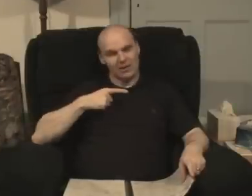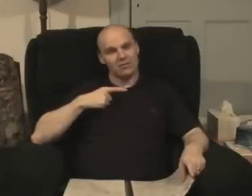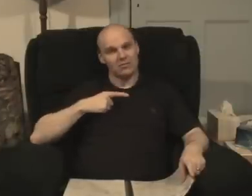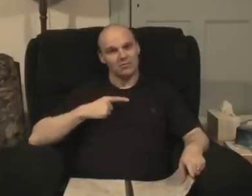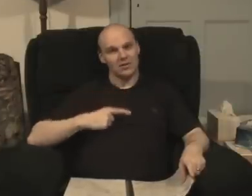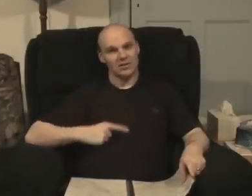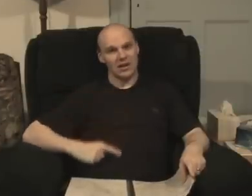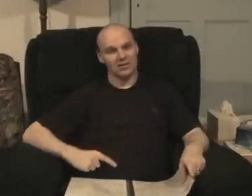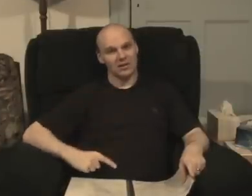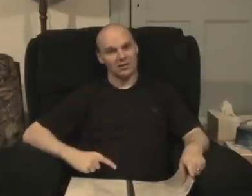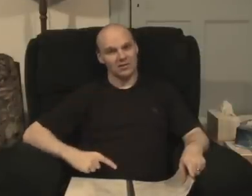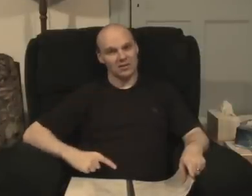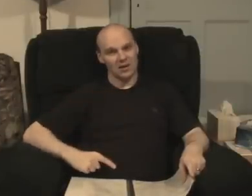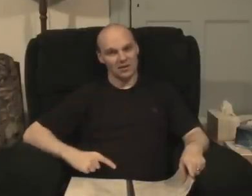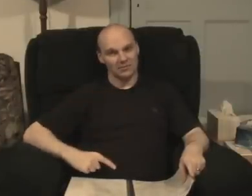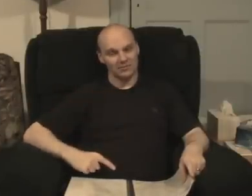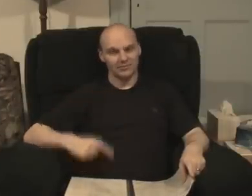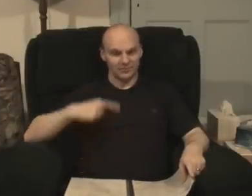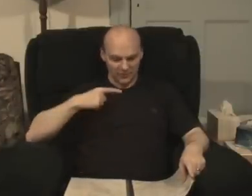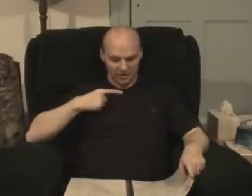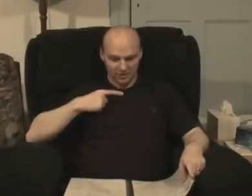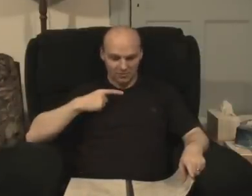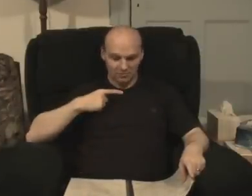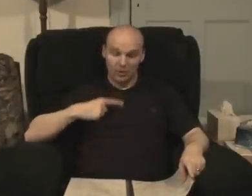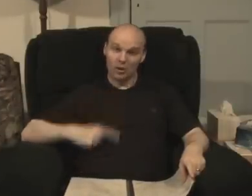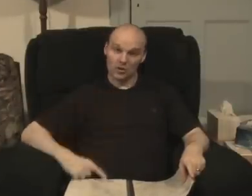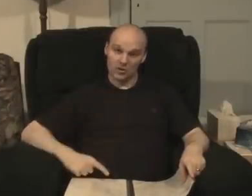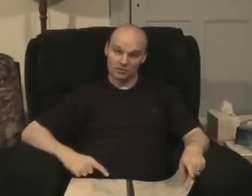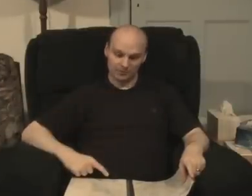then down the side. Because